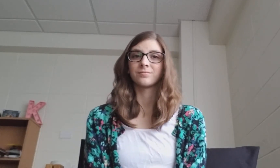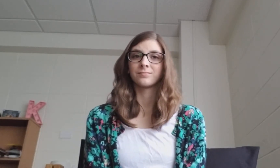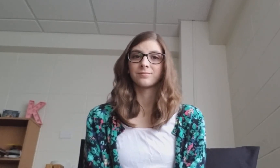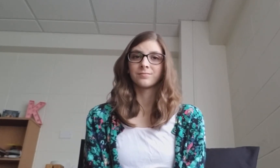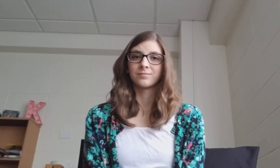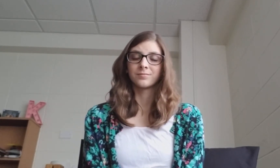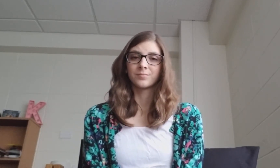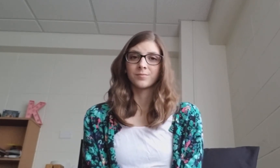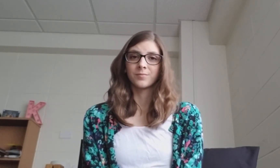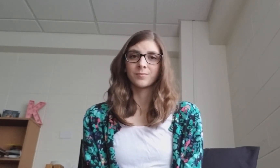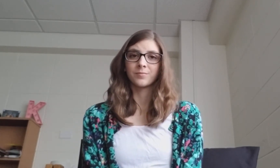guitar solo